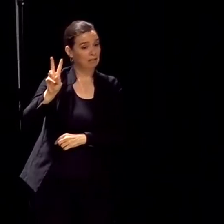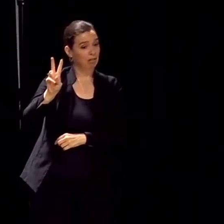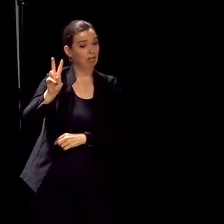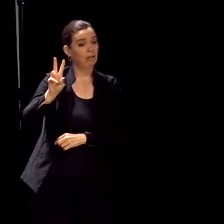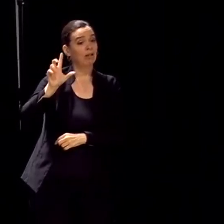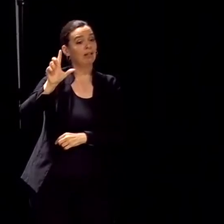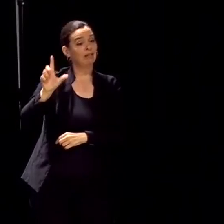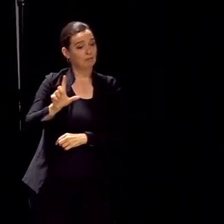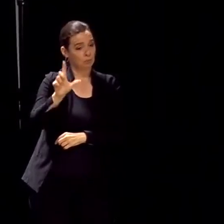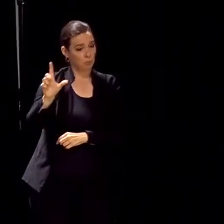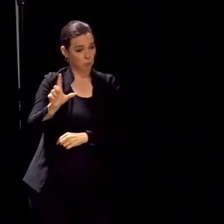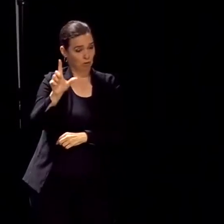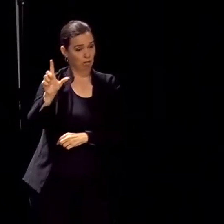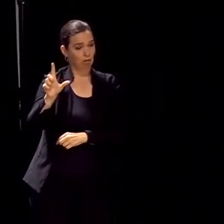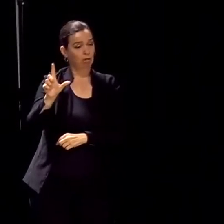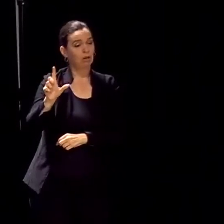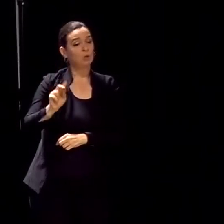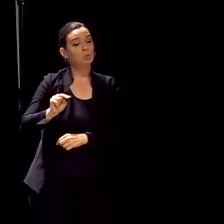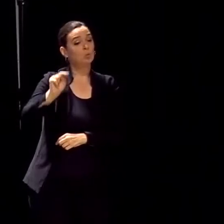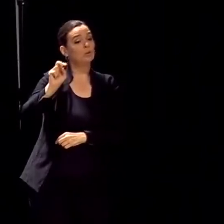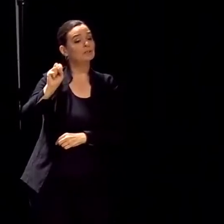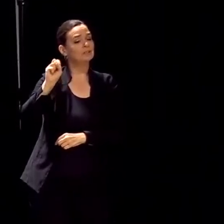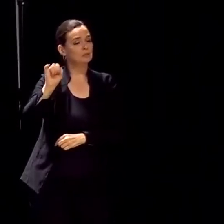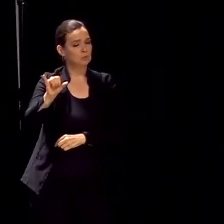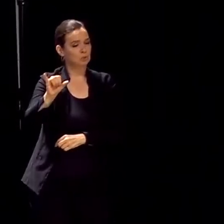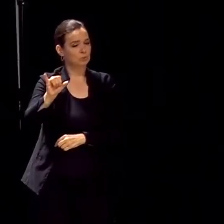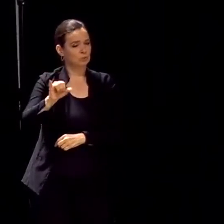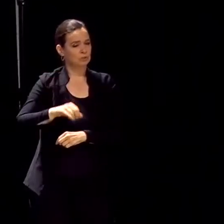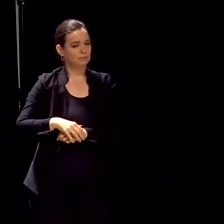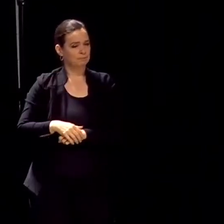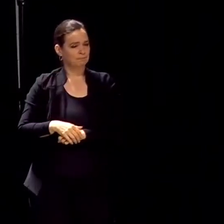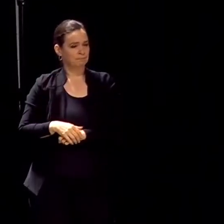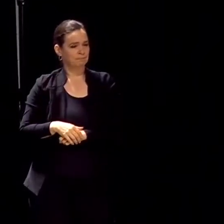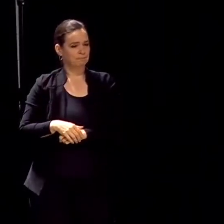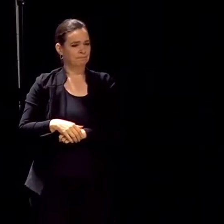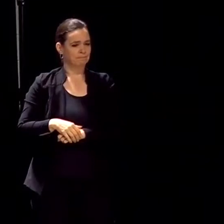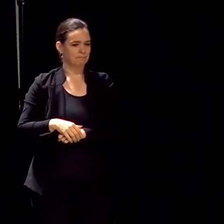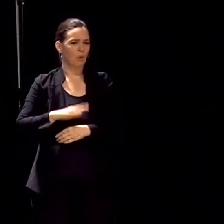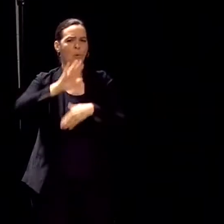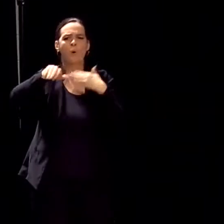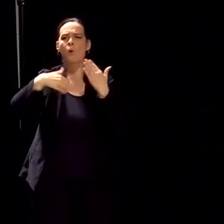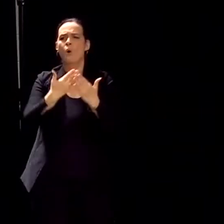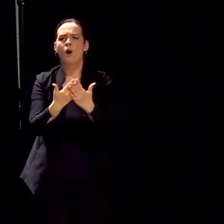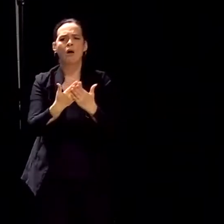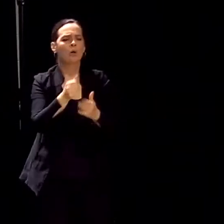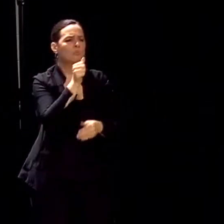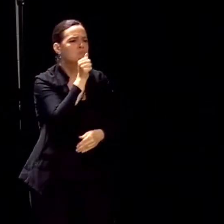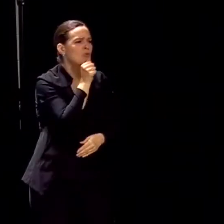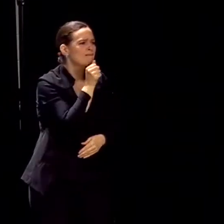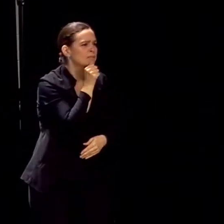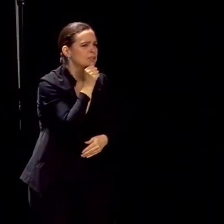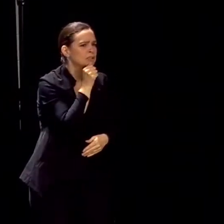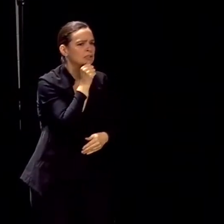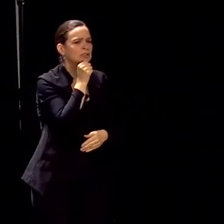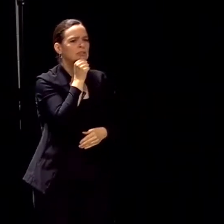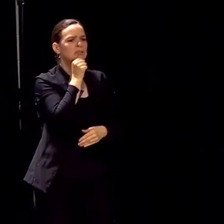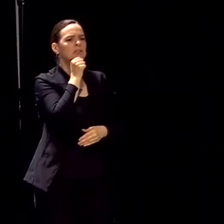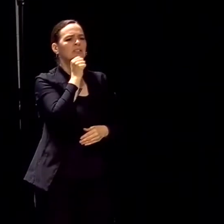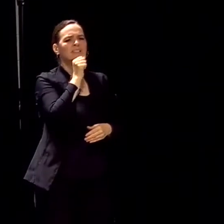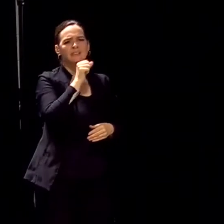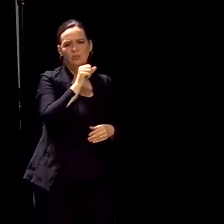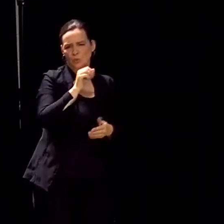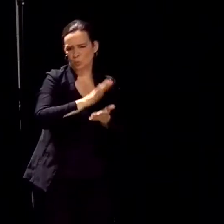Liverpool, parts of North Syracuse that are in the 13090 zip code. So if